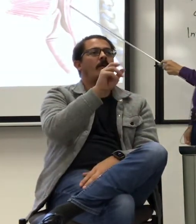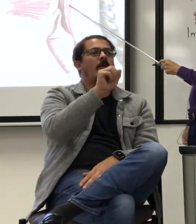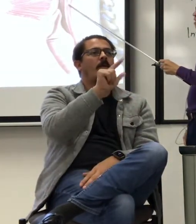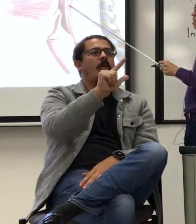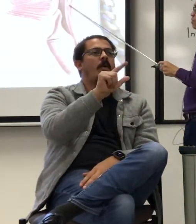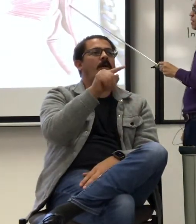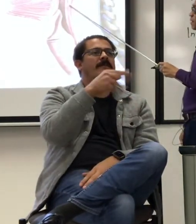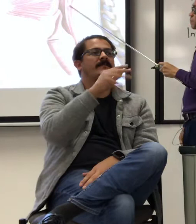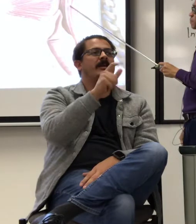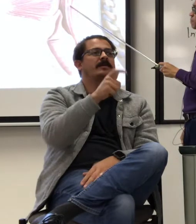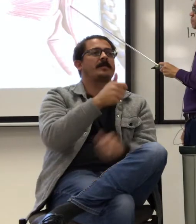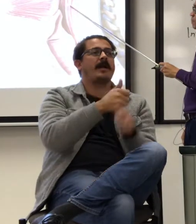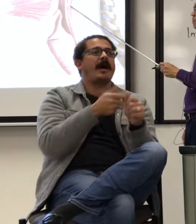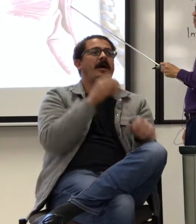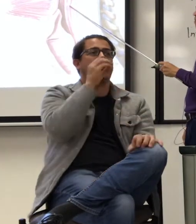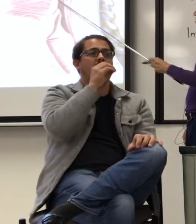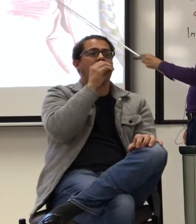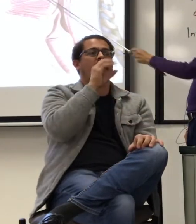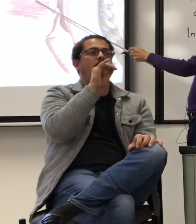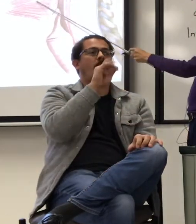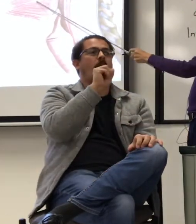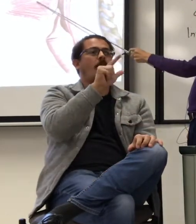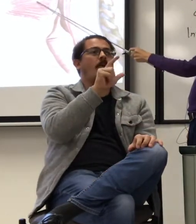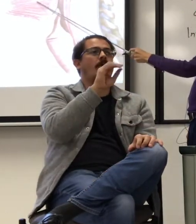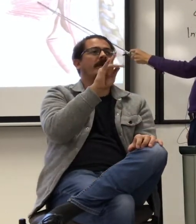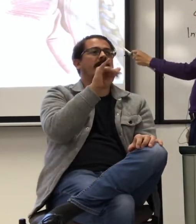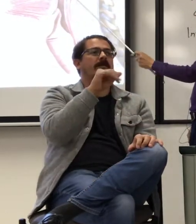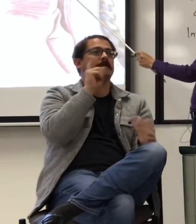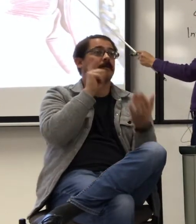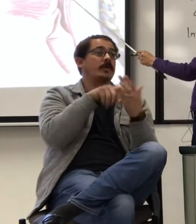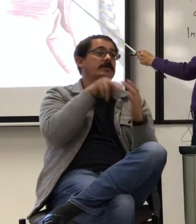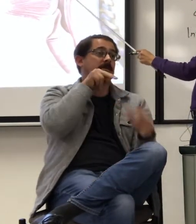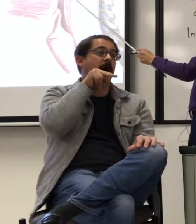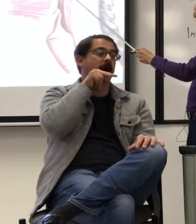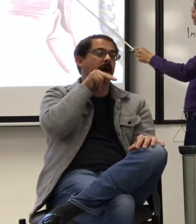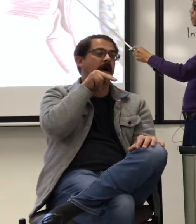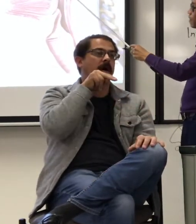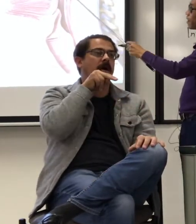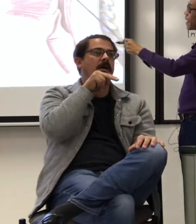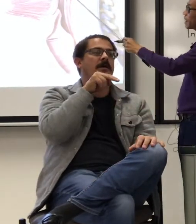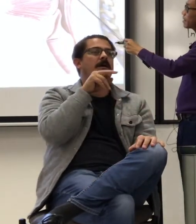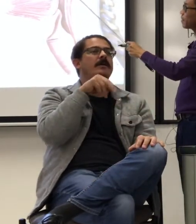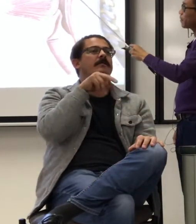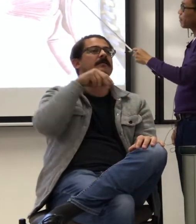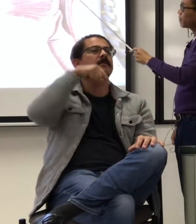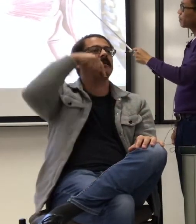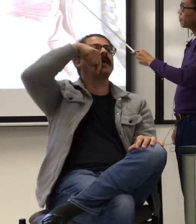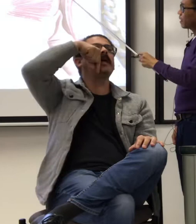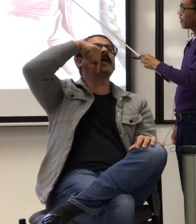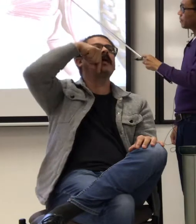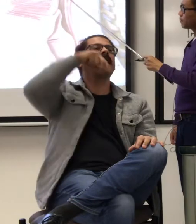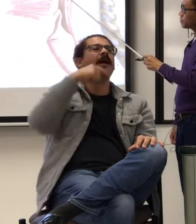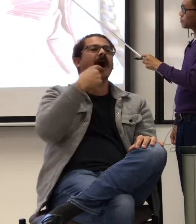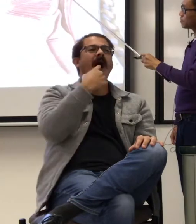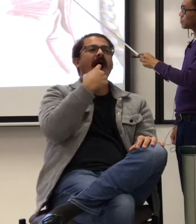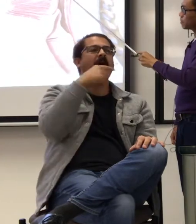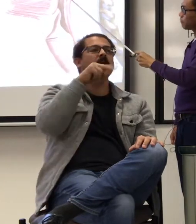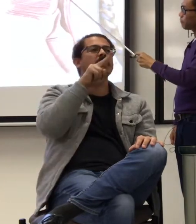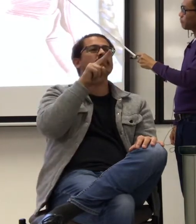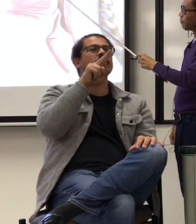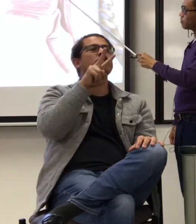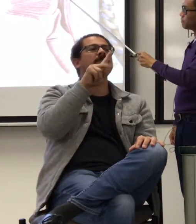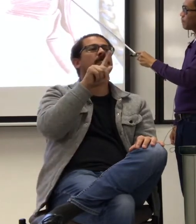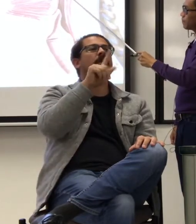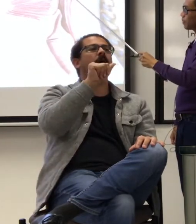cavity. Okay. You see the big tongue there. There's uvula hanging down there. And then there's this